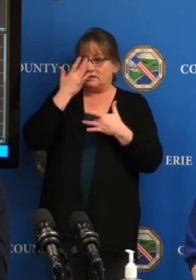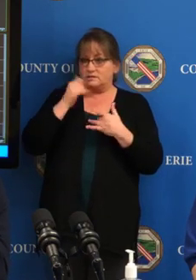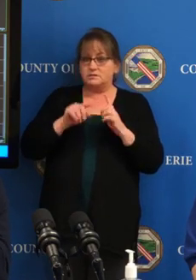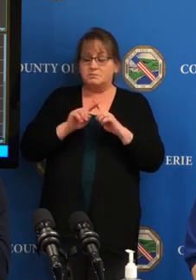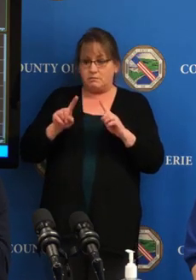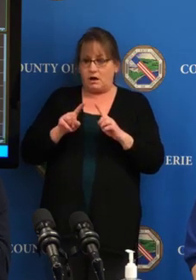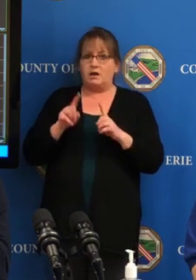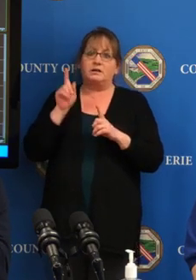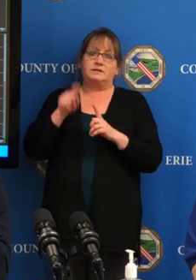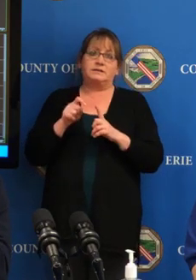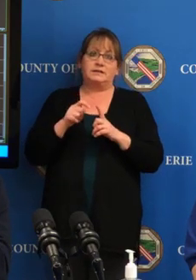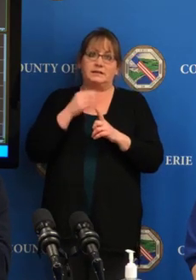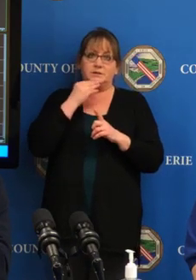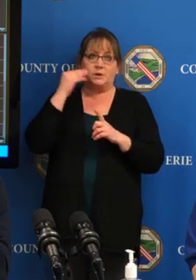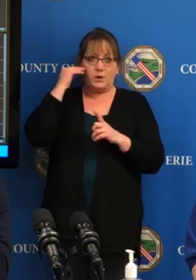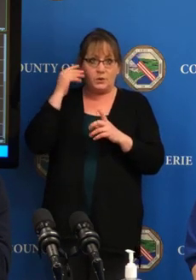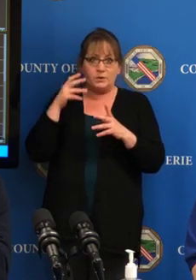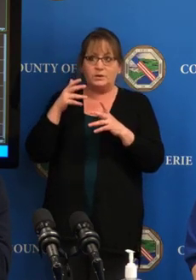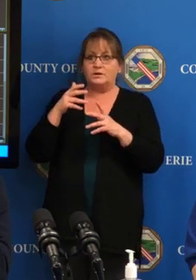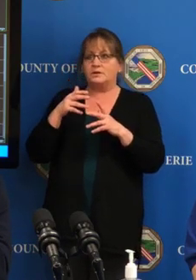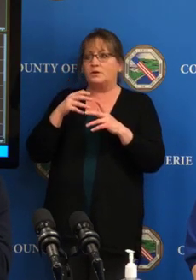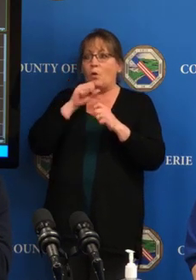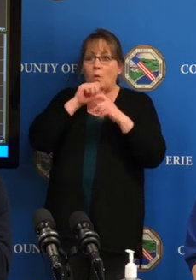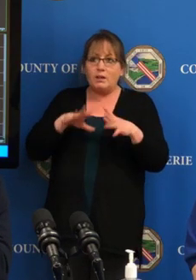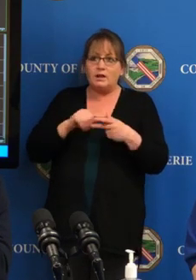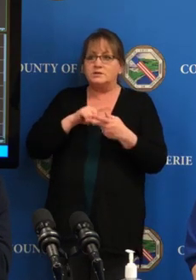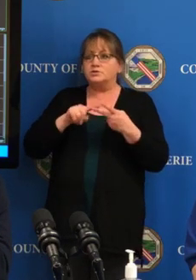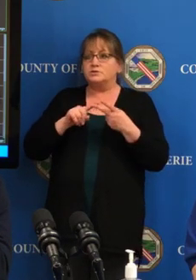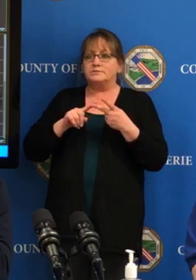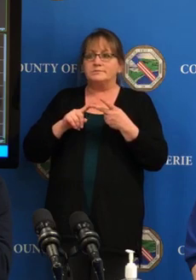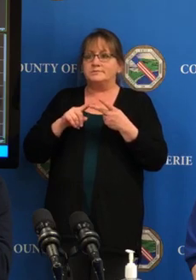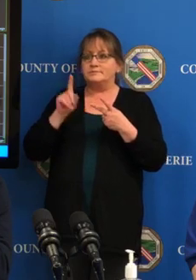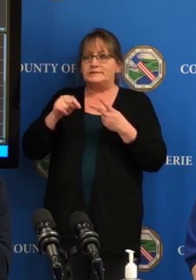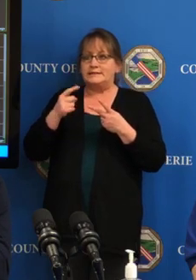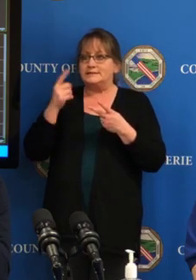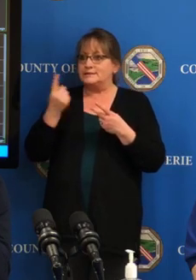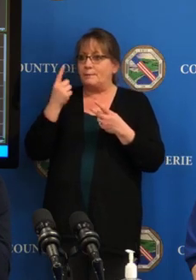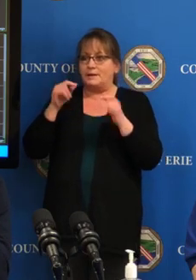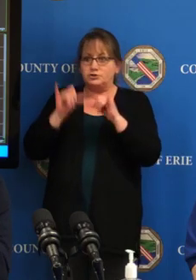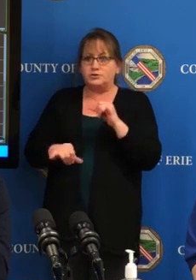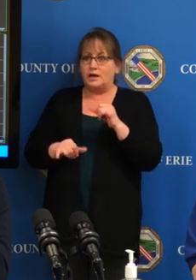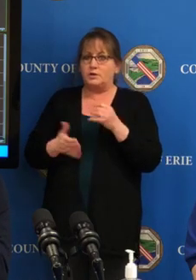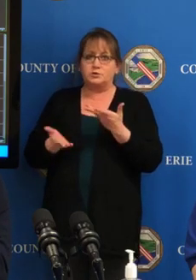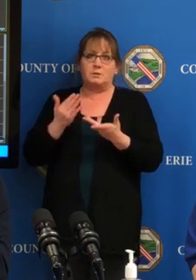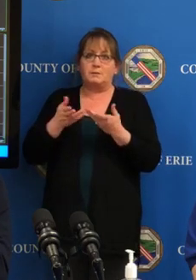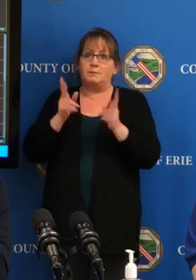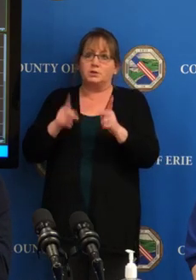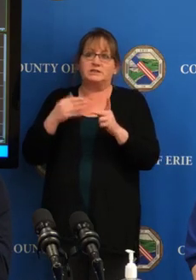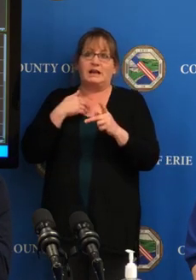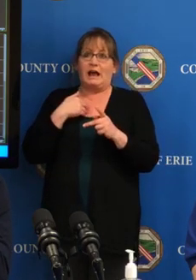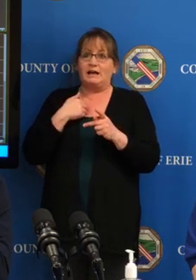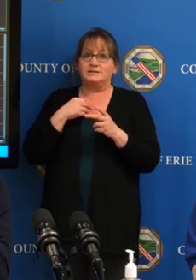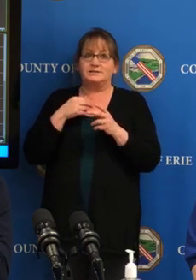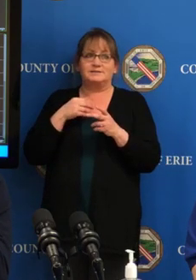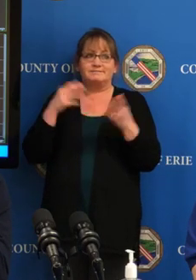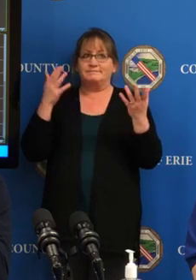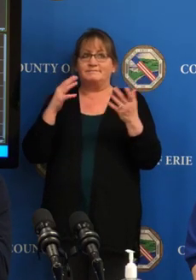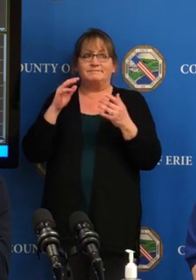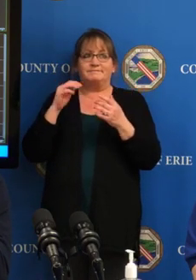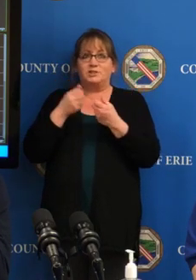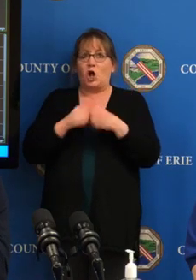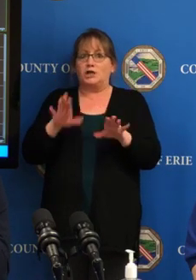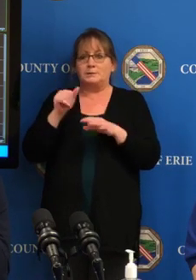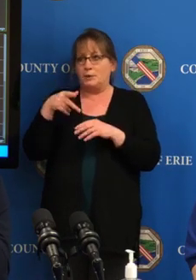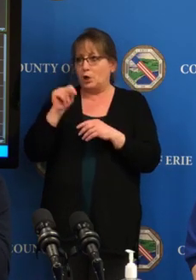housing, supportive housing, whether it's homeless or individuals for other reasons have housing issues. So there's a number of